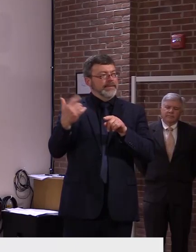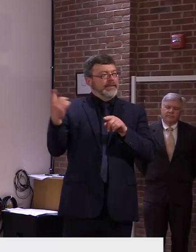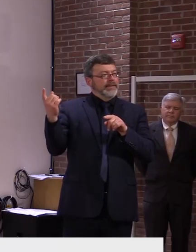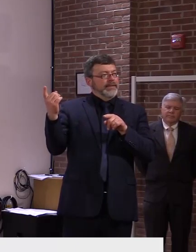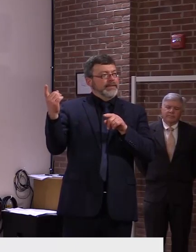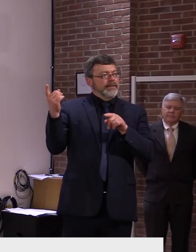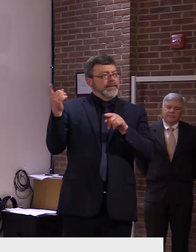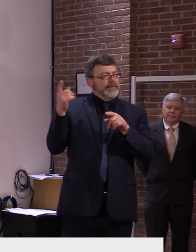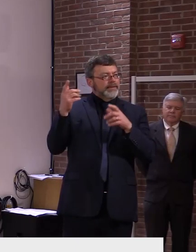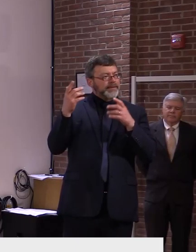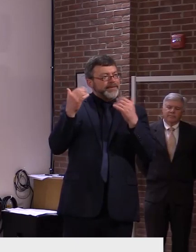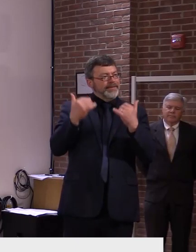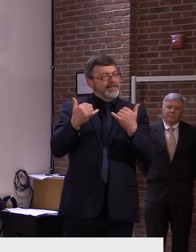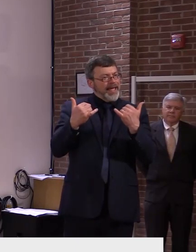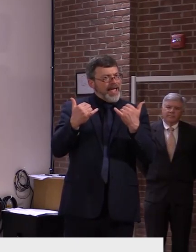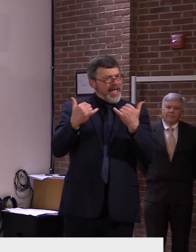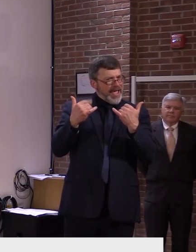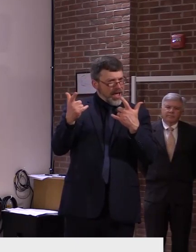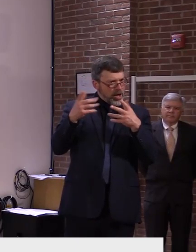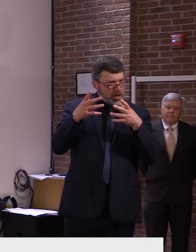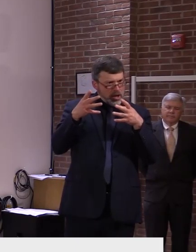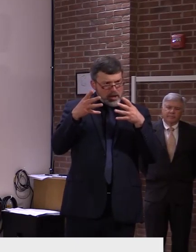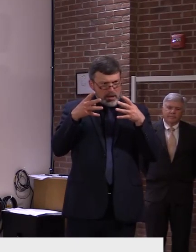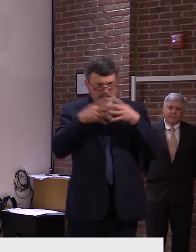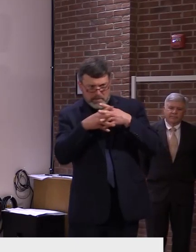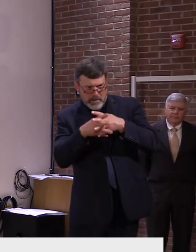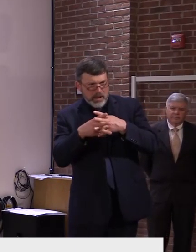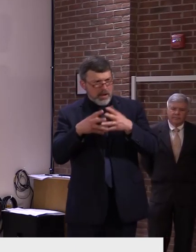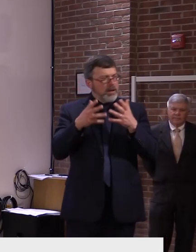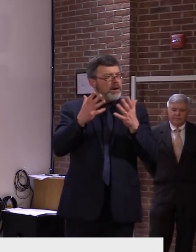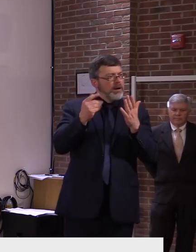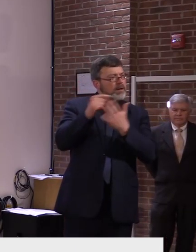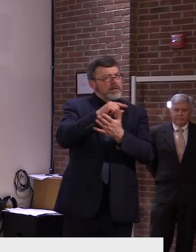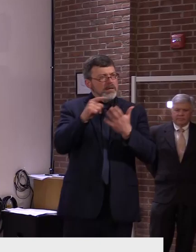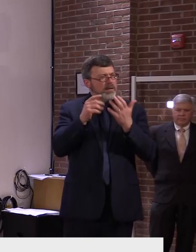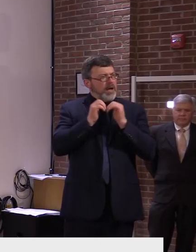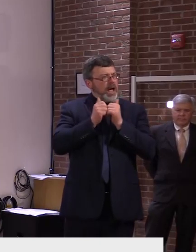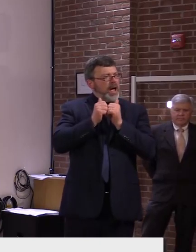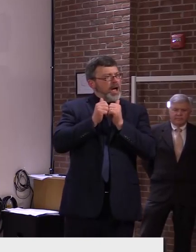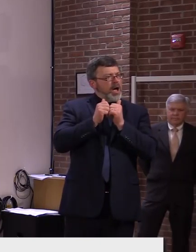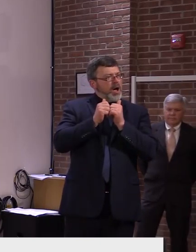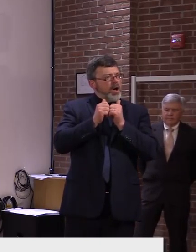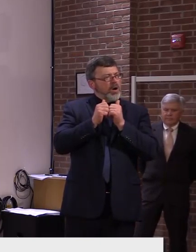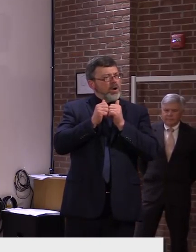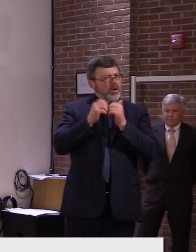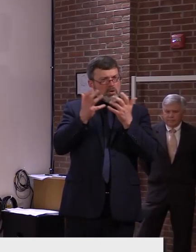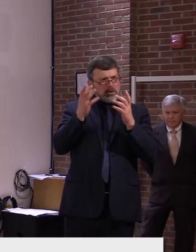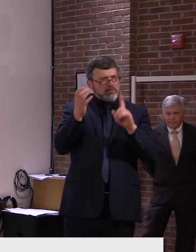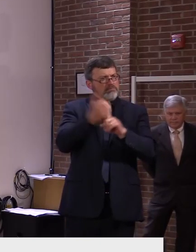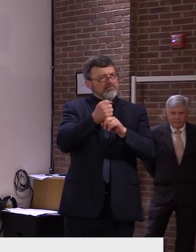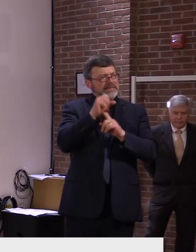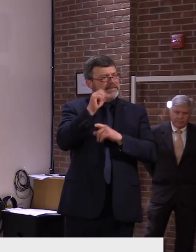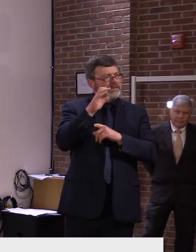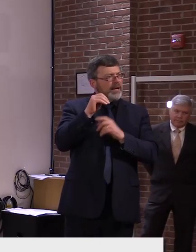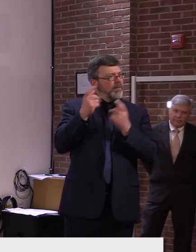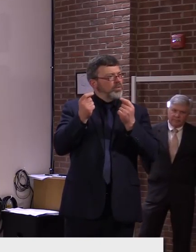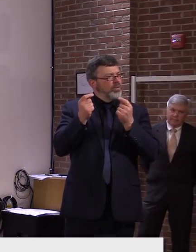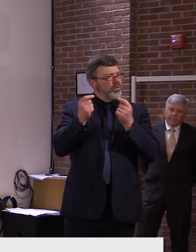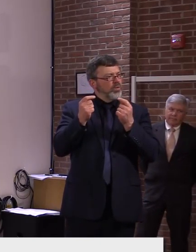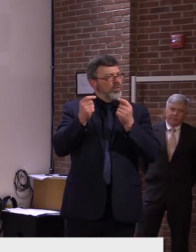fraudulently had claims submitted against them and been paid out harmless. And I